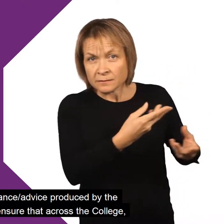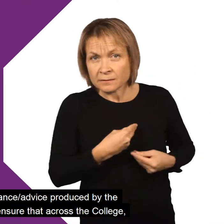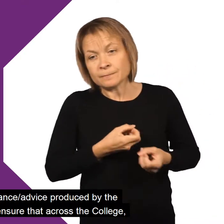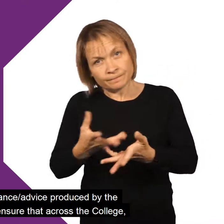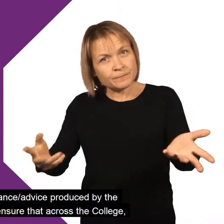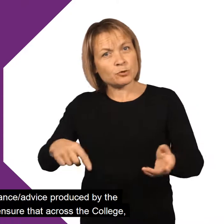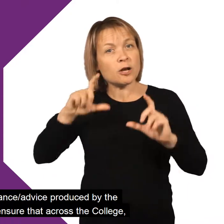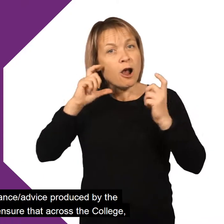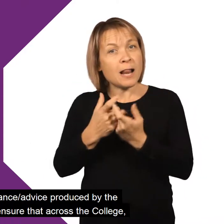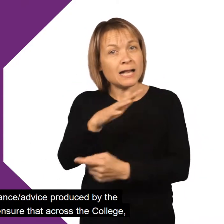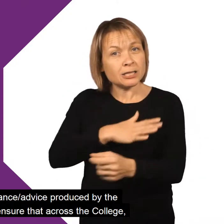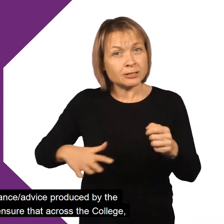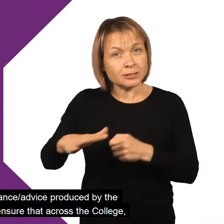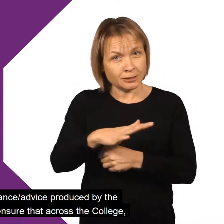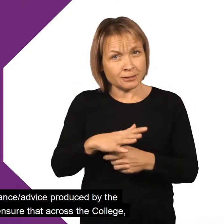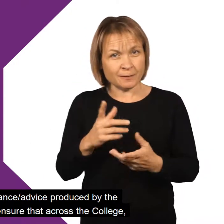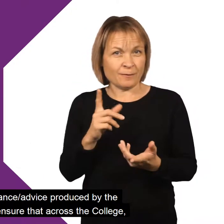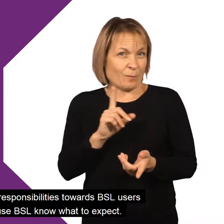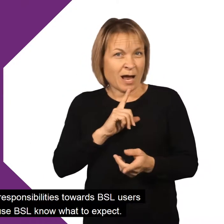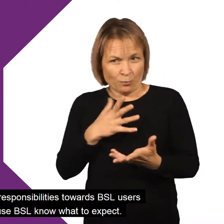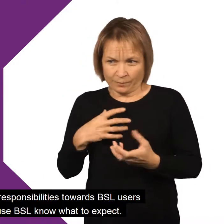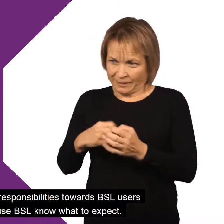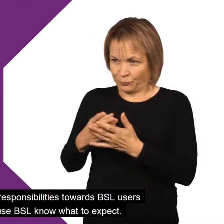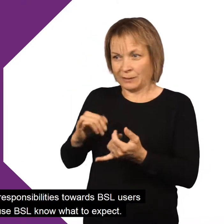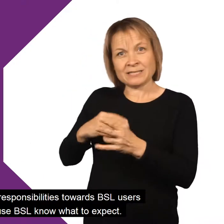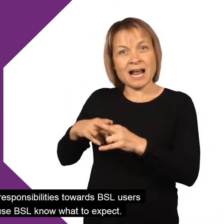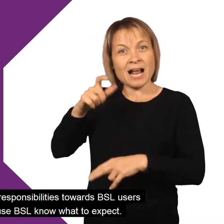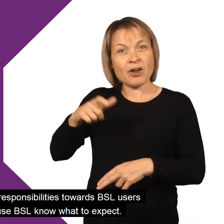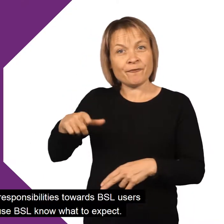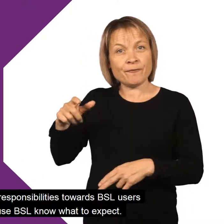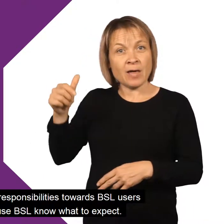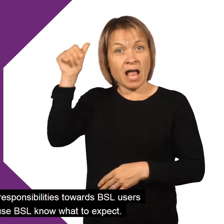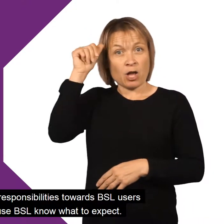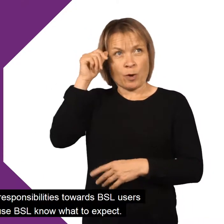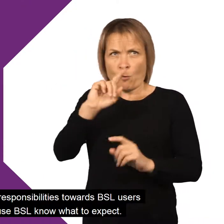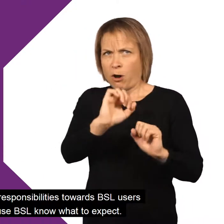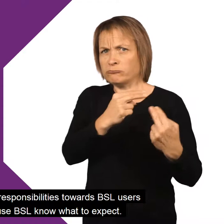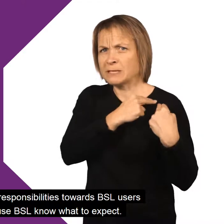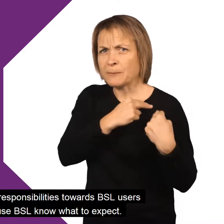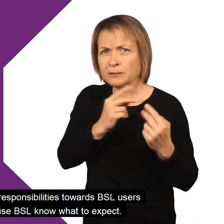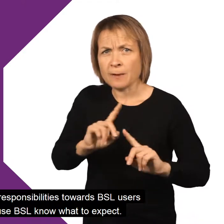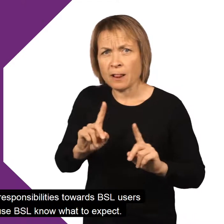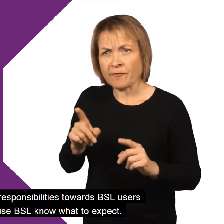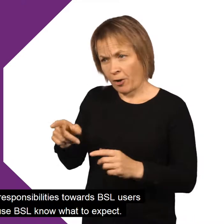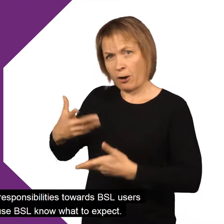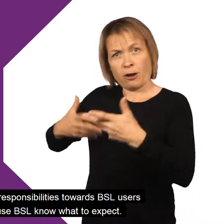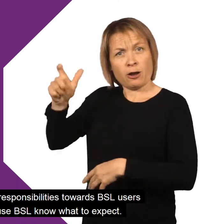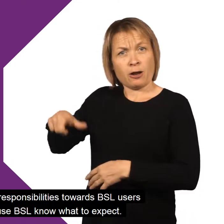that across the college staff are aware of their responsibilities towards BSL users And that students